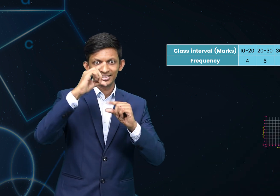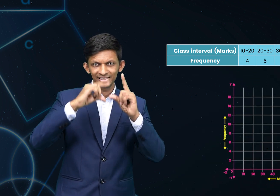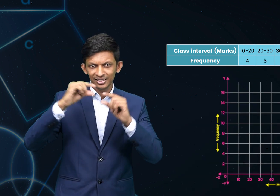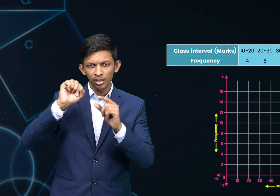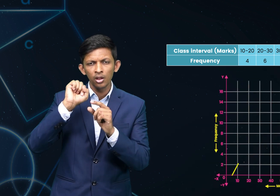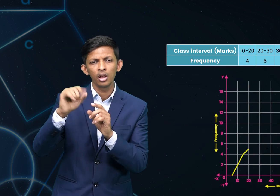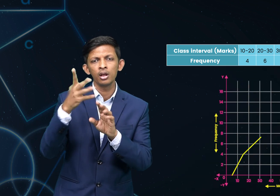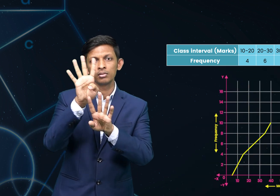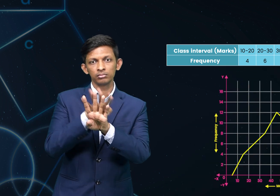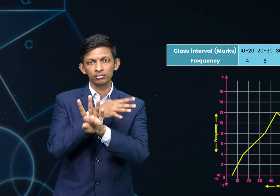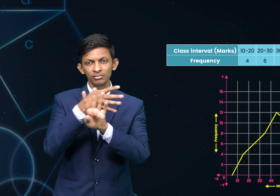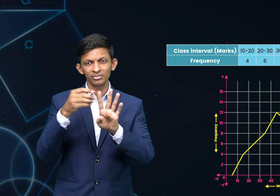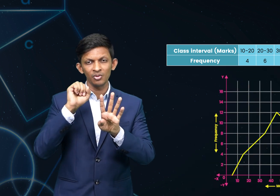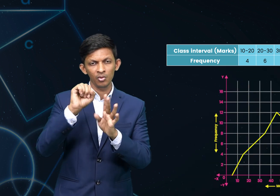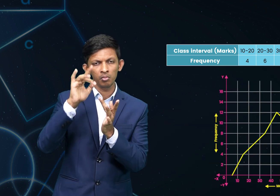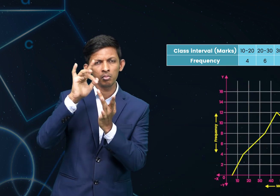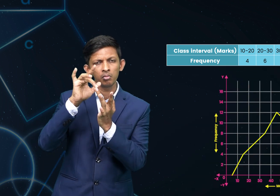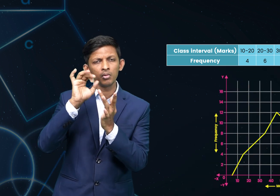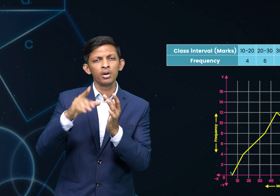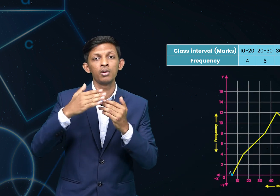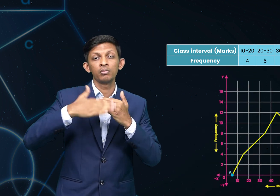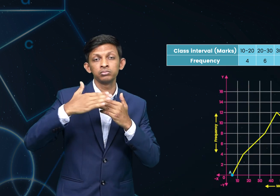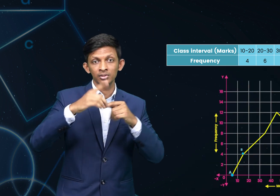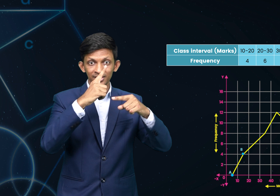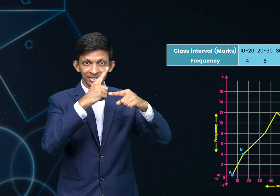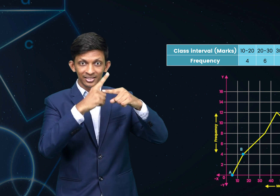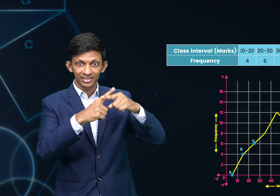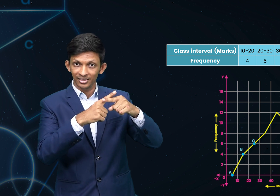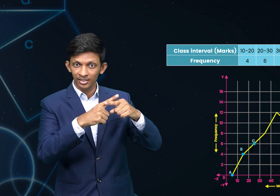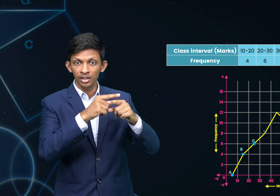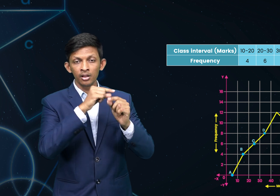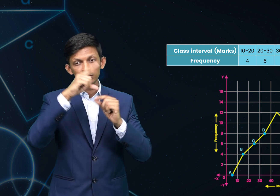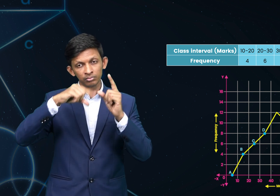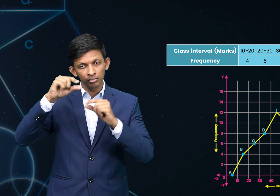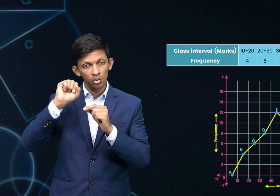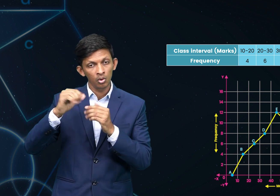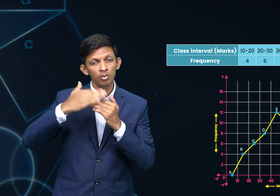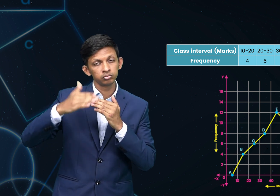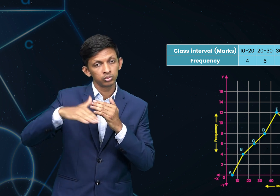In the graph sheet, mark the midpoints along the x-axis and the frequency along the y-axis.